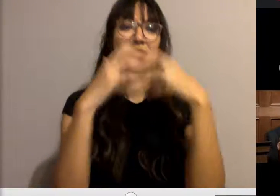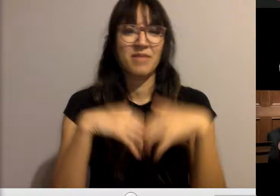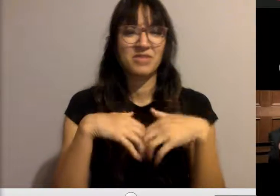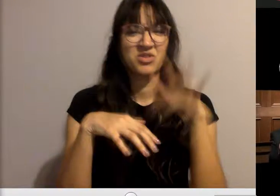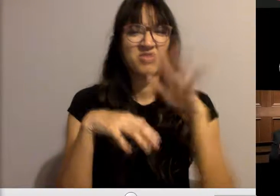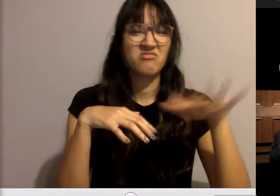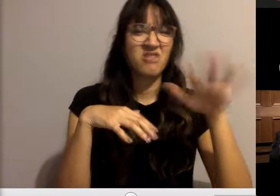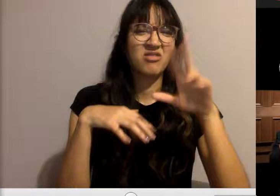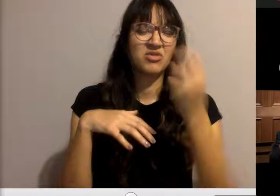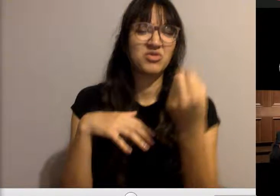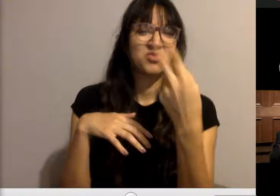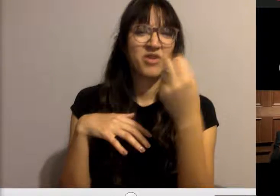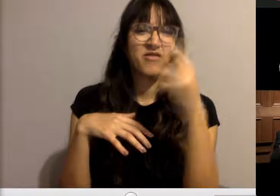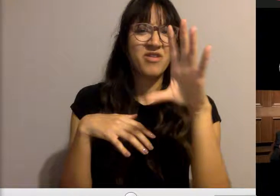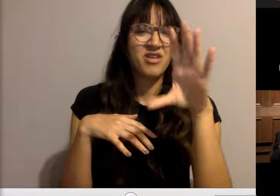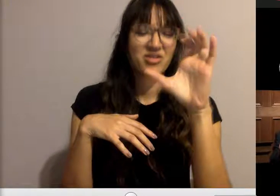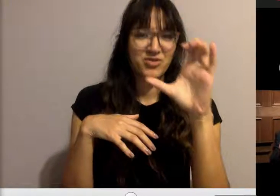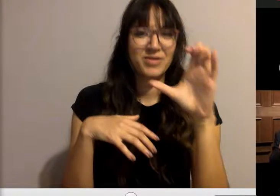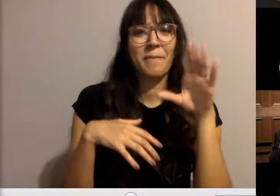Familiar to many of you?